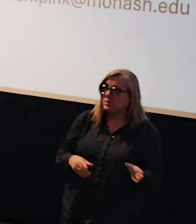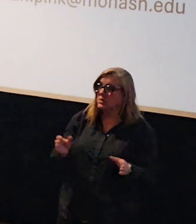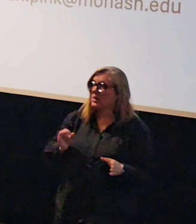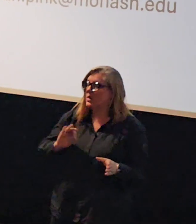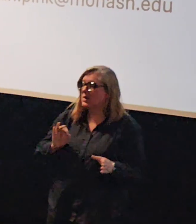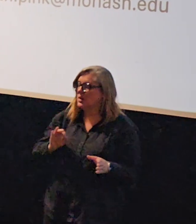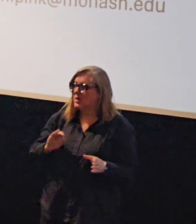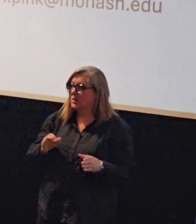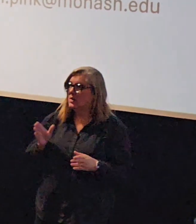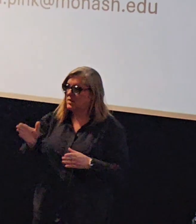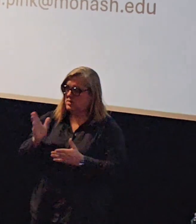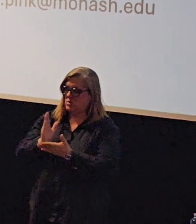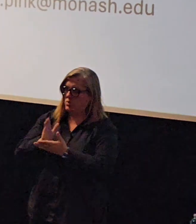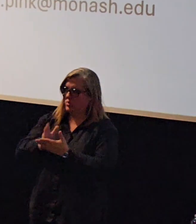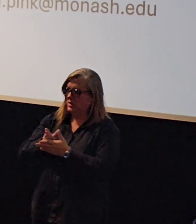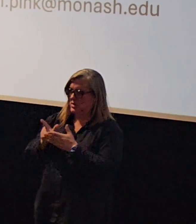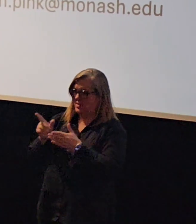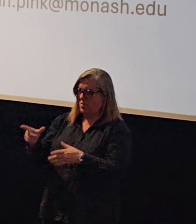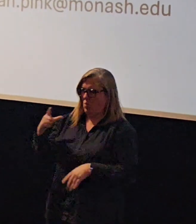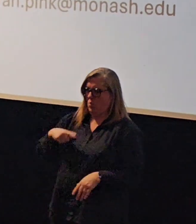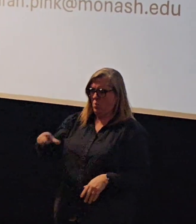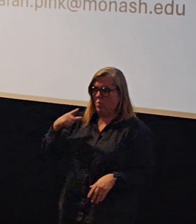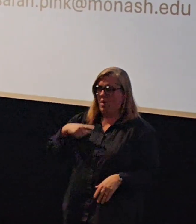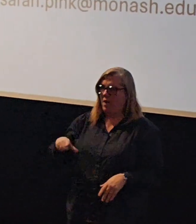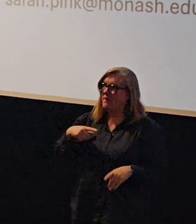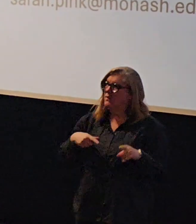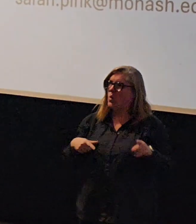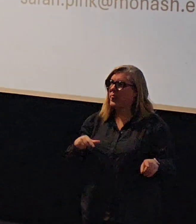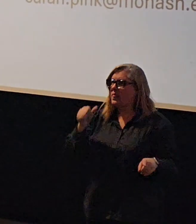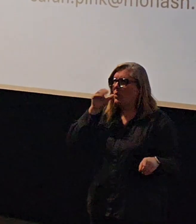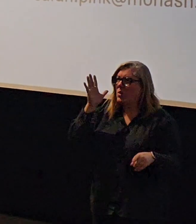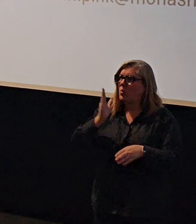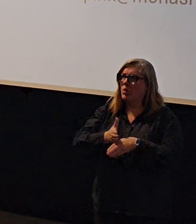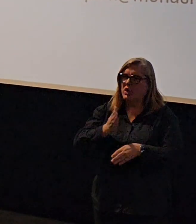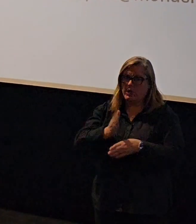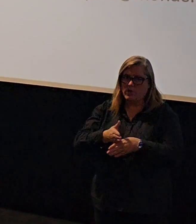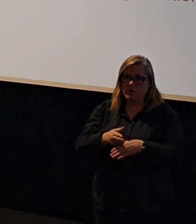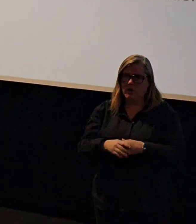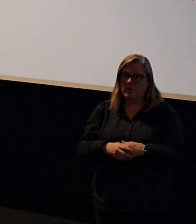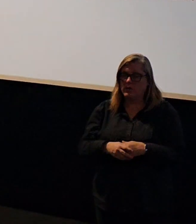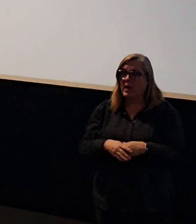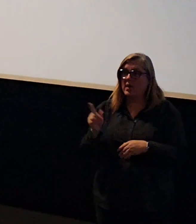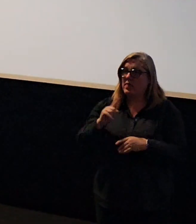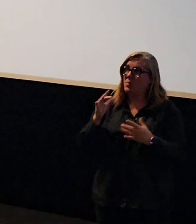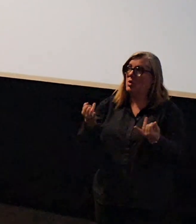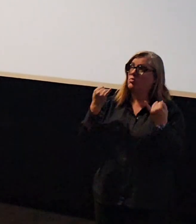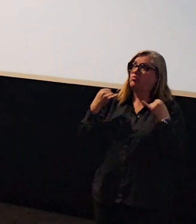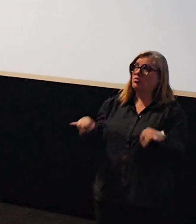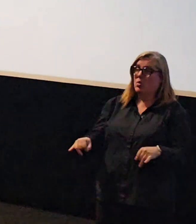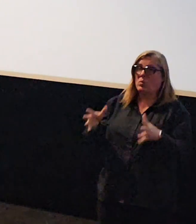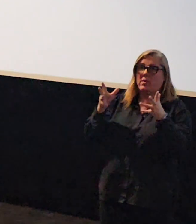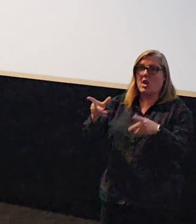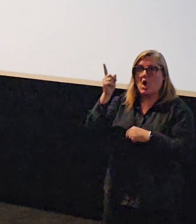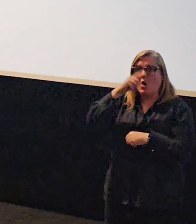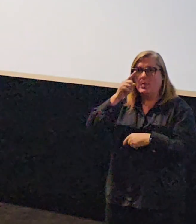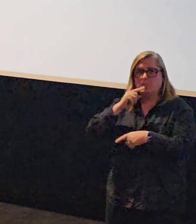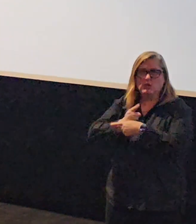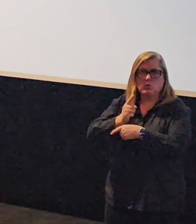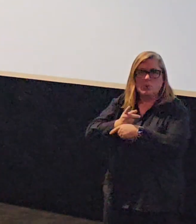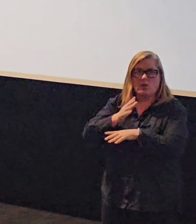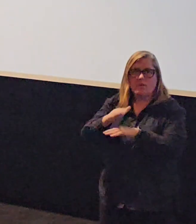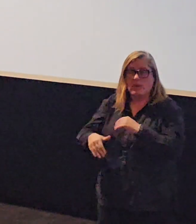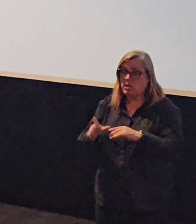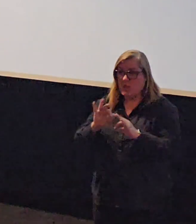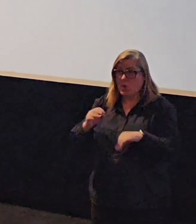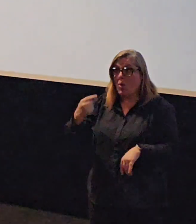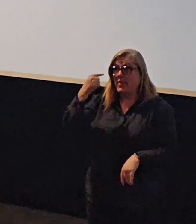It's actually really about why the technology won't work. So that's what's wrong with the dominant narratives from the perspective of my critique. They don't account for why